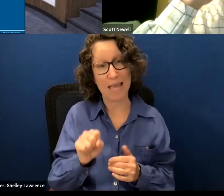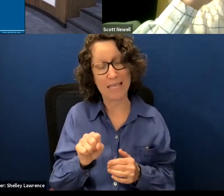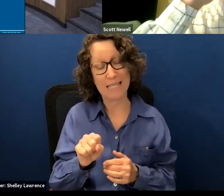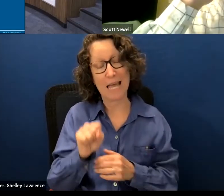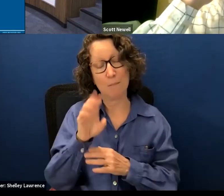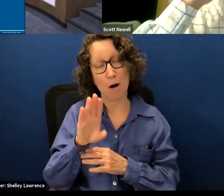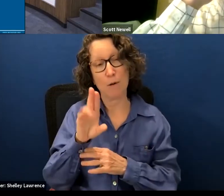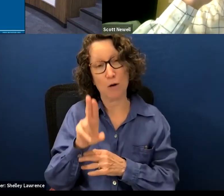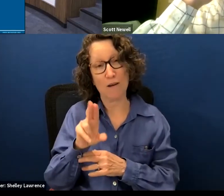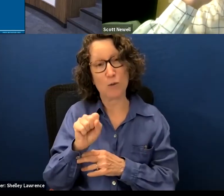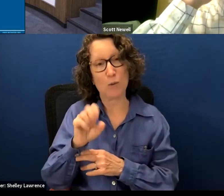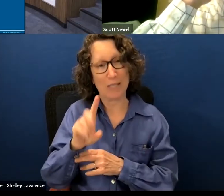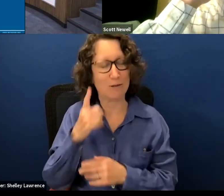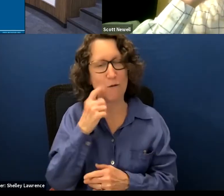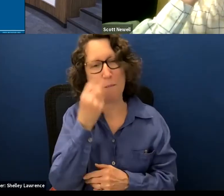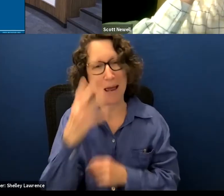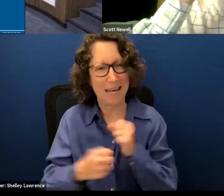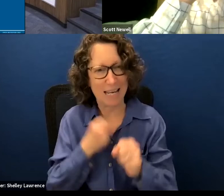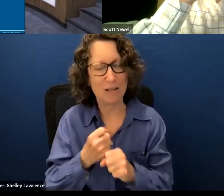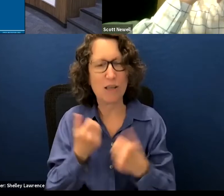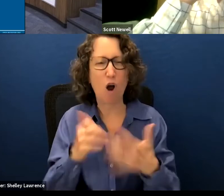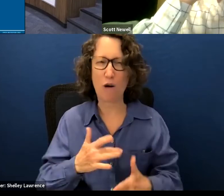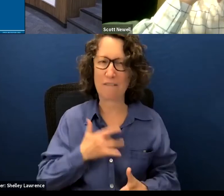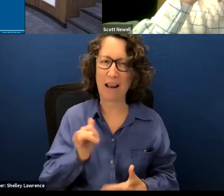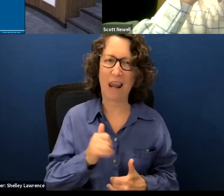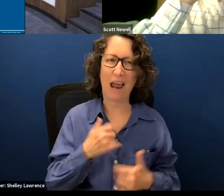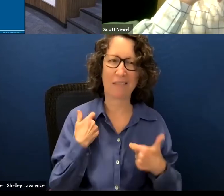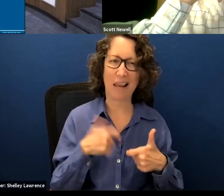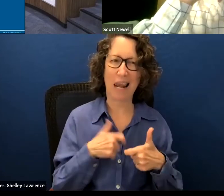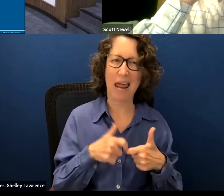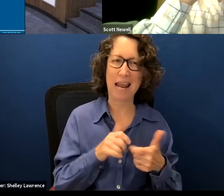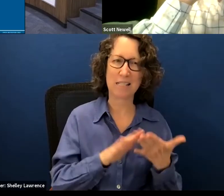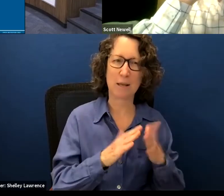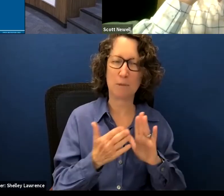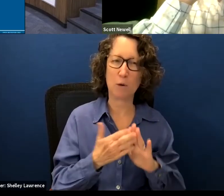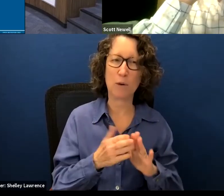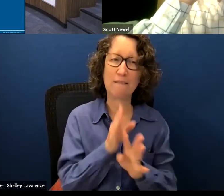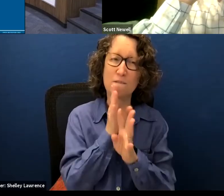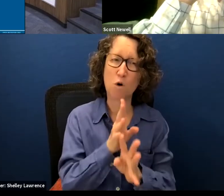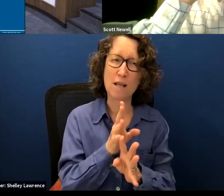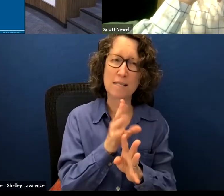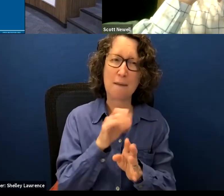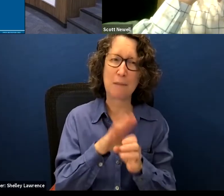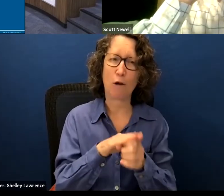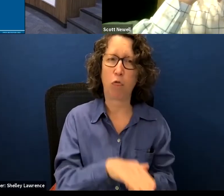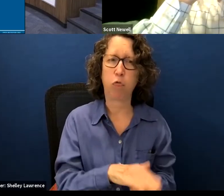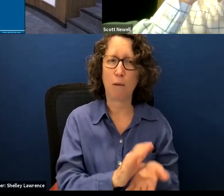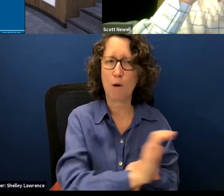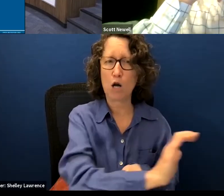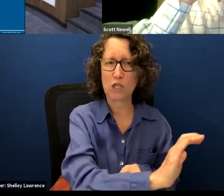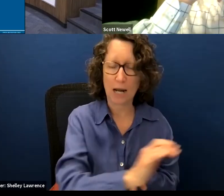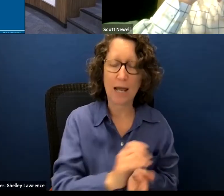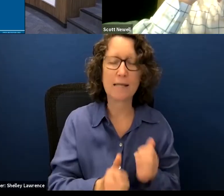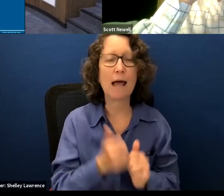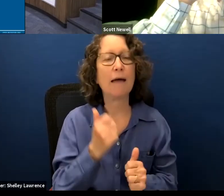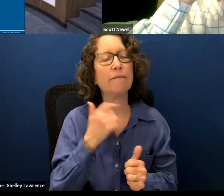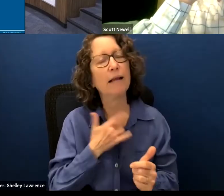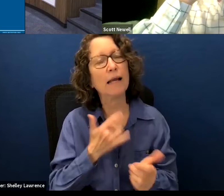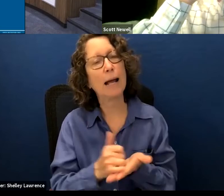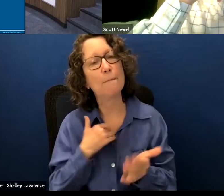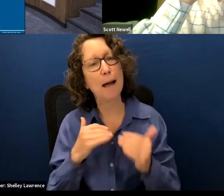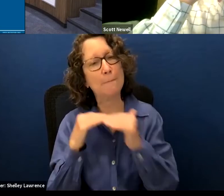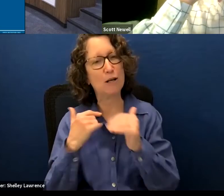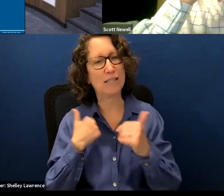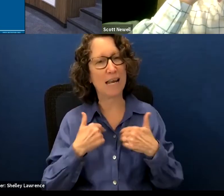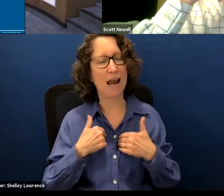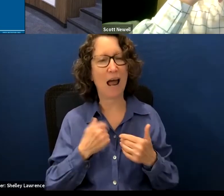for many years, I've already felt like the Latinx community voice has been marginalized. I often feel like my peers and